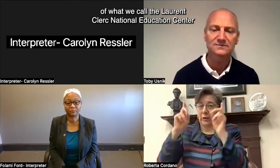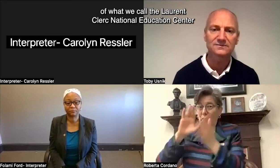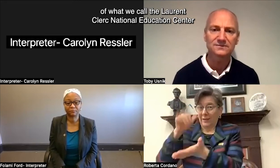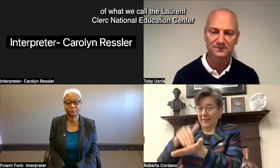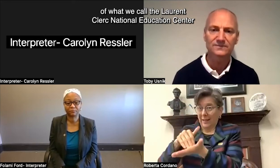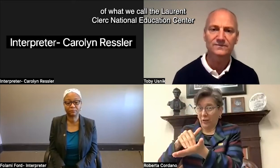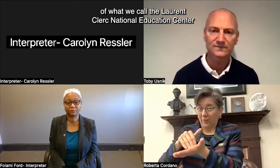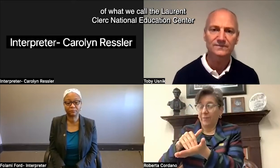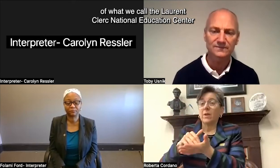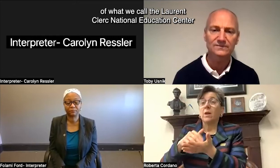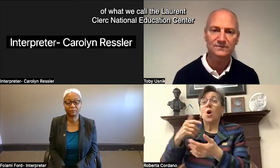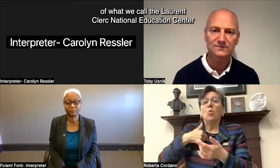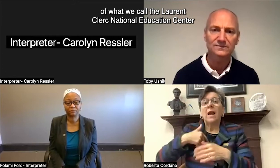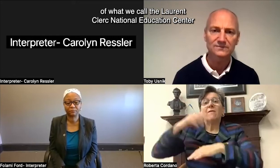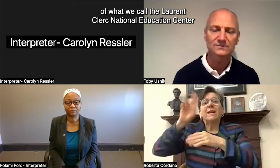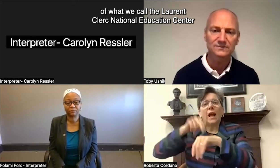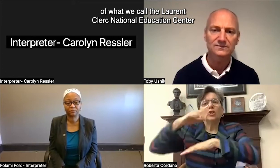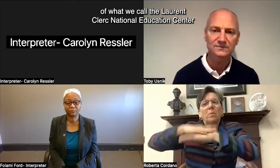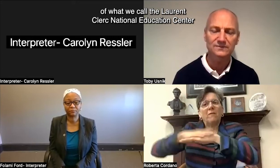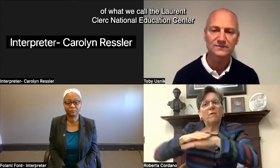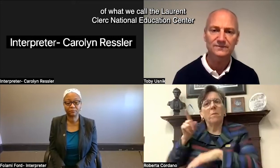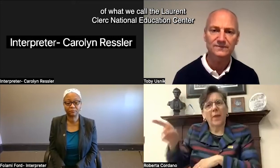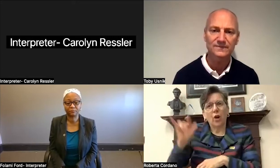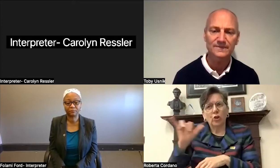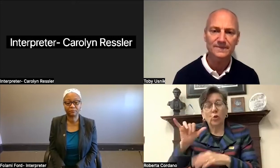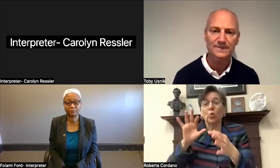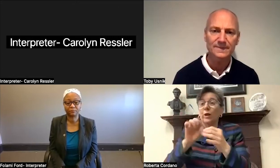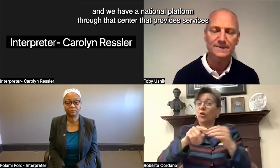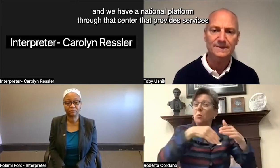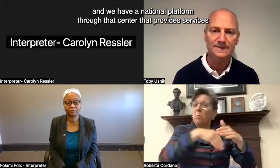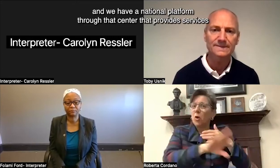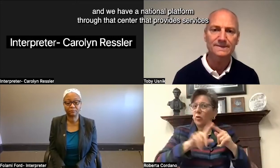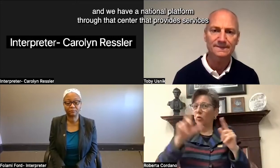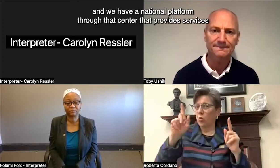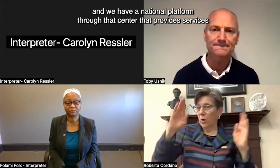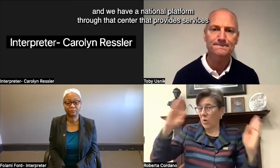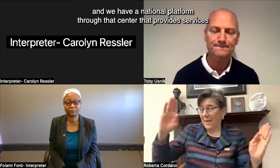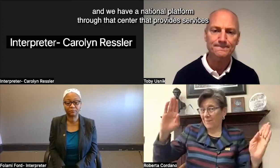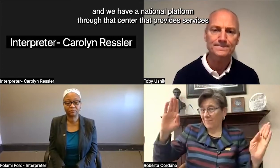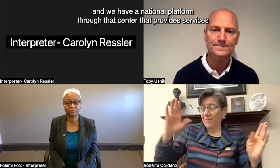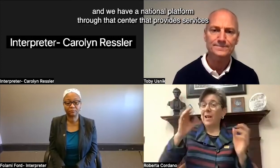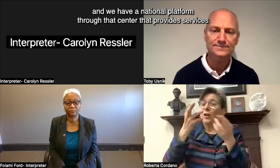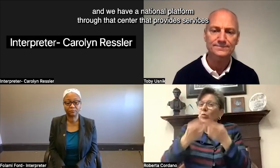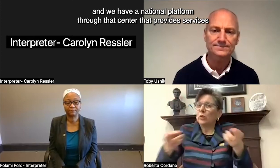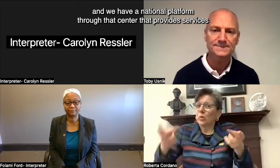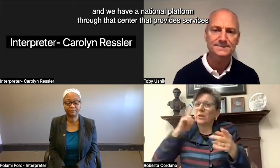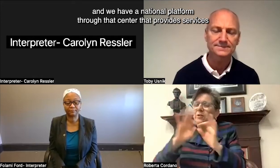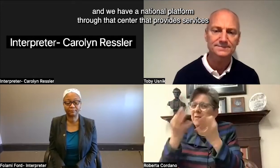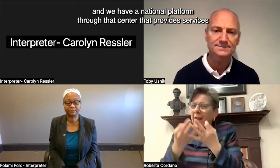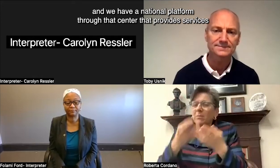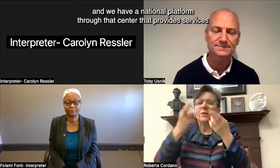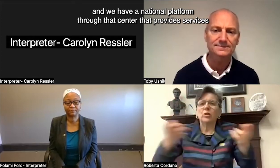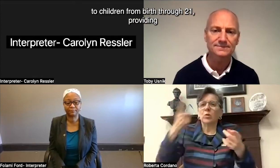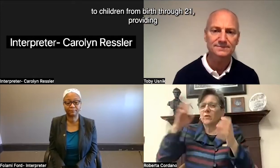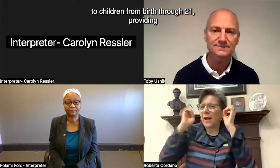National Education Center, and we have a national platform through that center that provides services to children